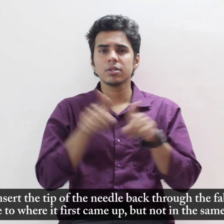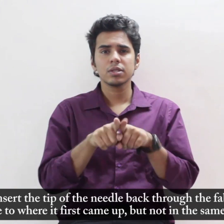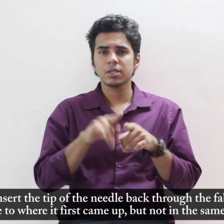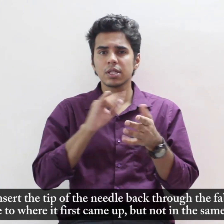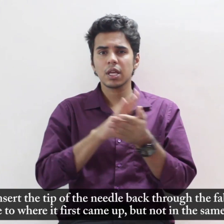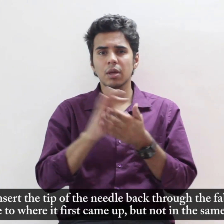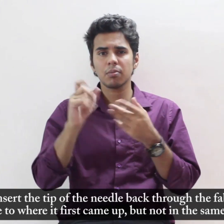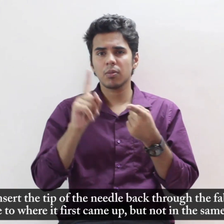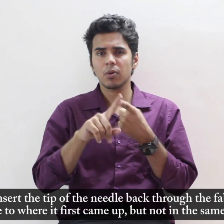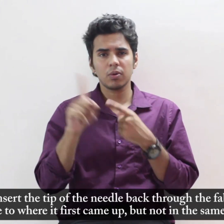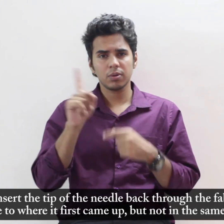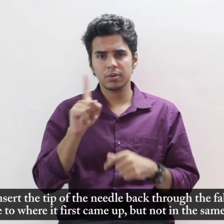hole.